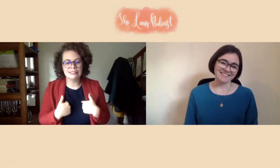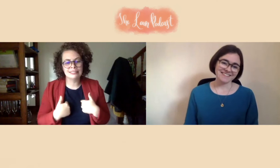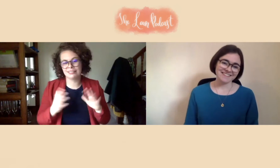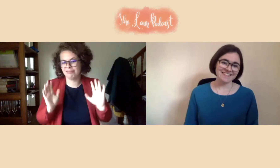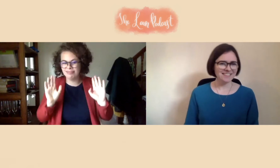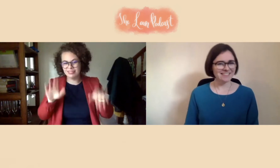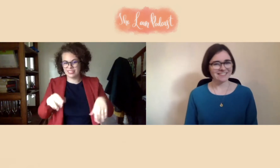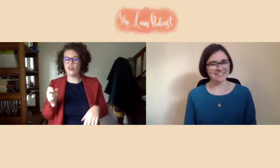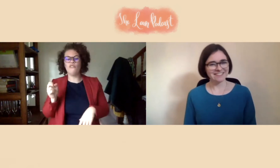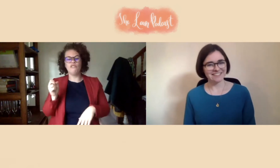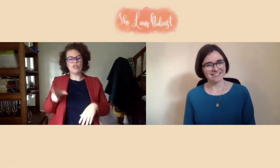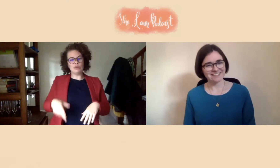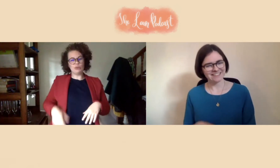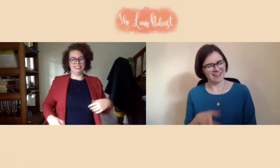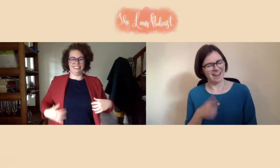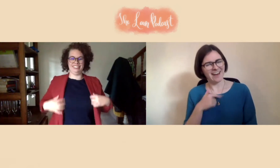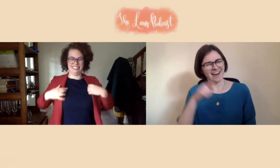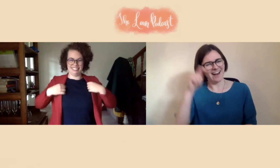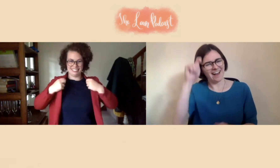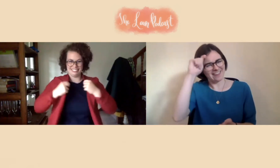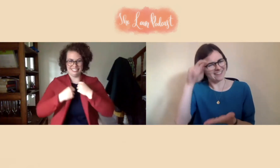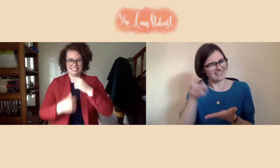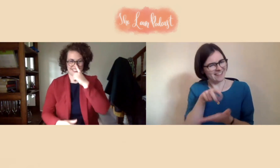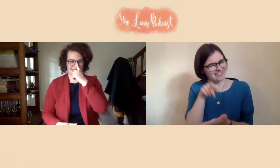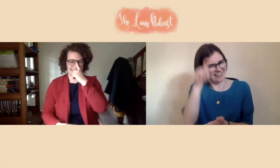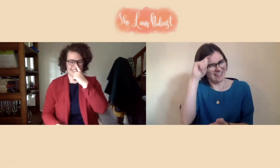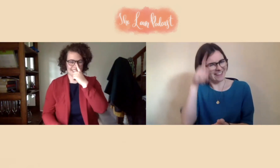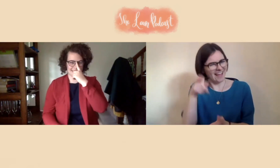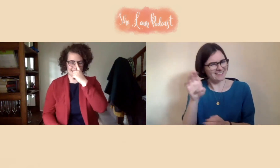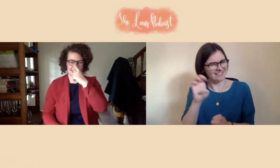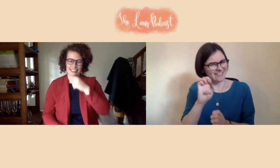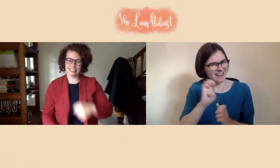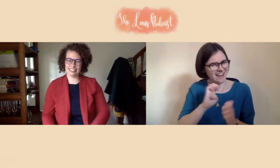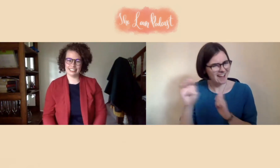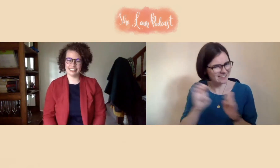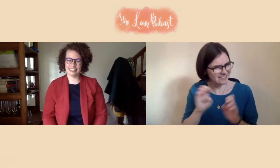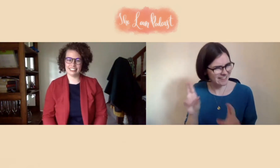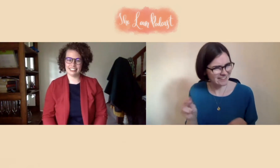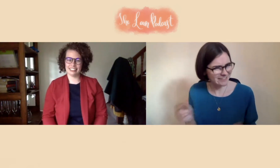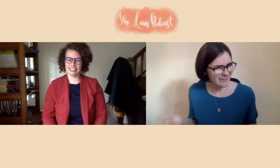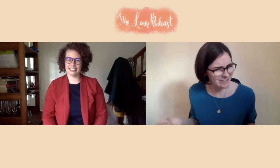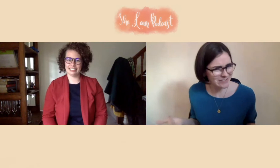I would see dance as a form of exercise. True. Very true.